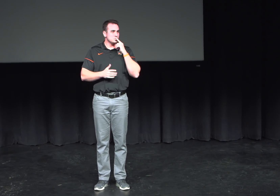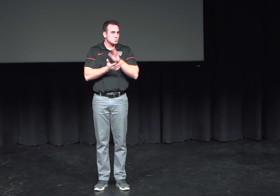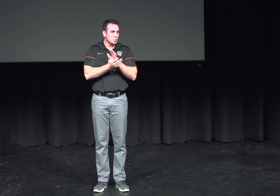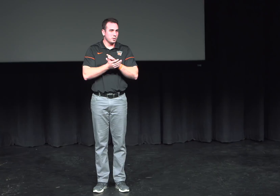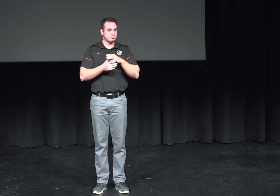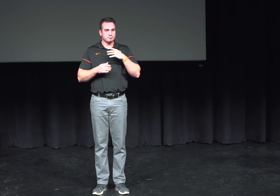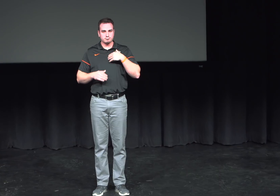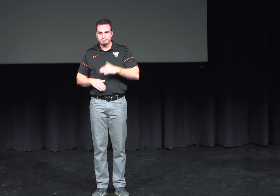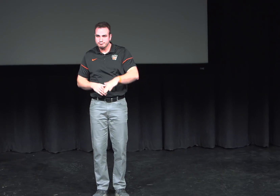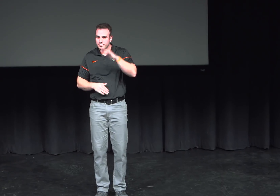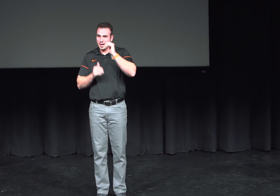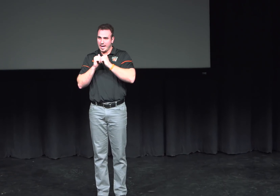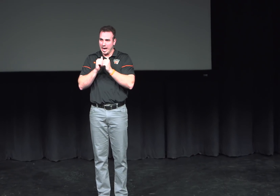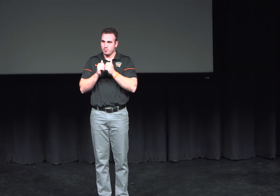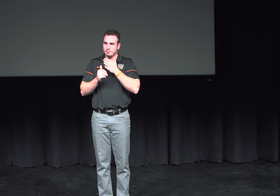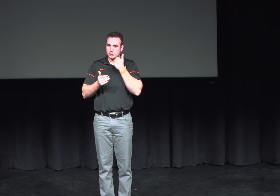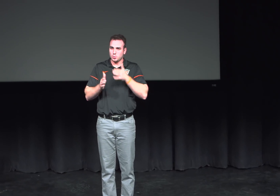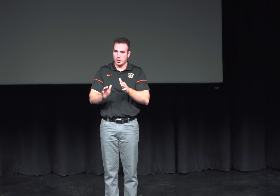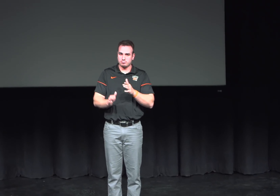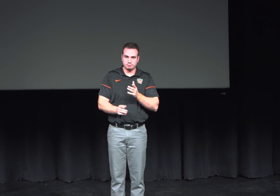knew how, and how to take care of me.